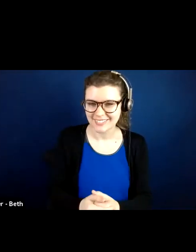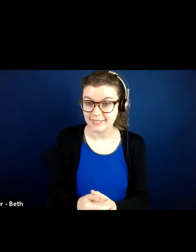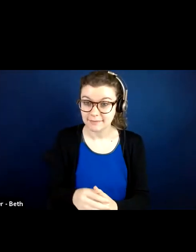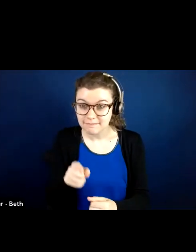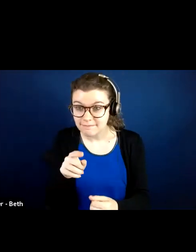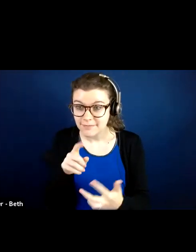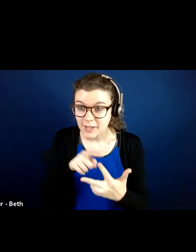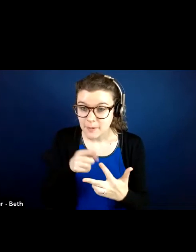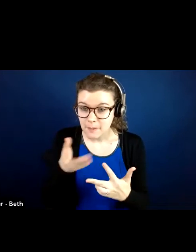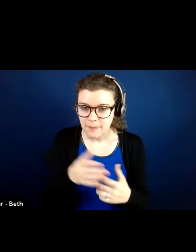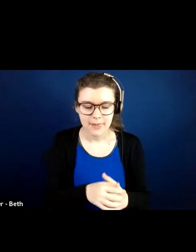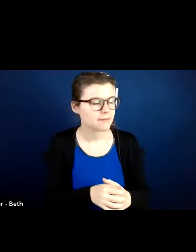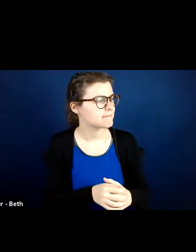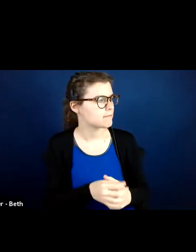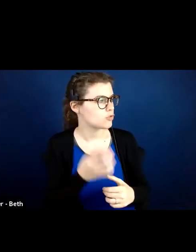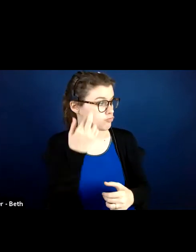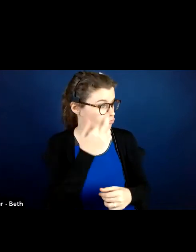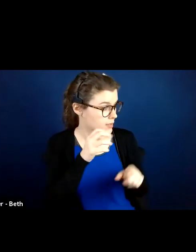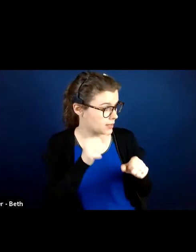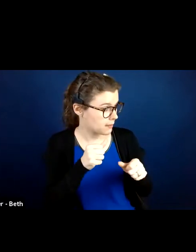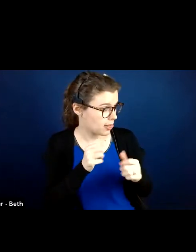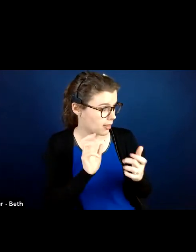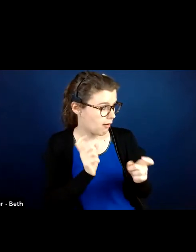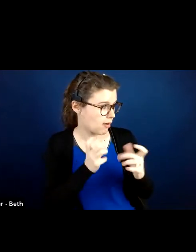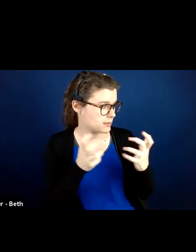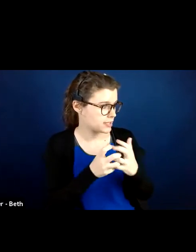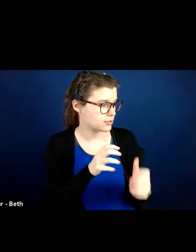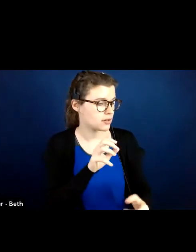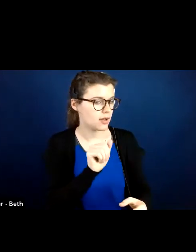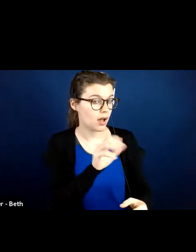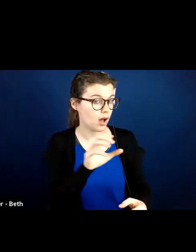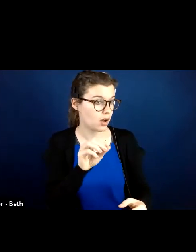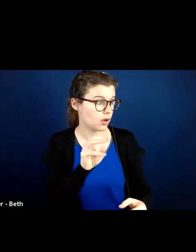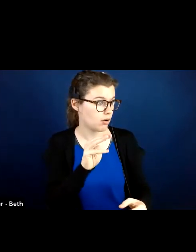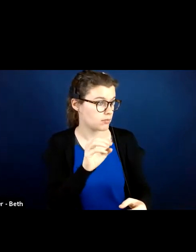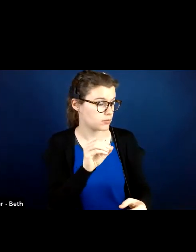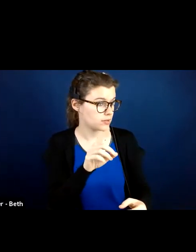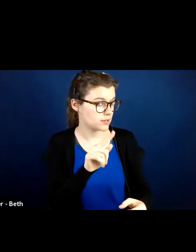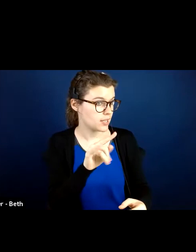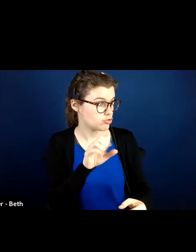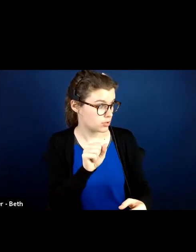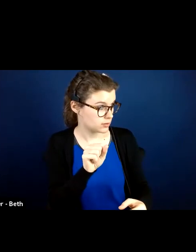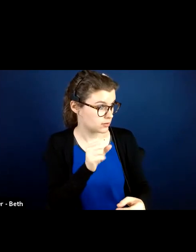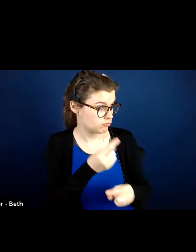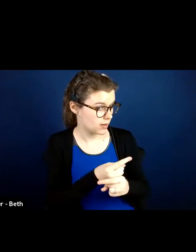Kimberly, What is reasonable accommodations? that is correct.